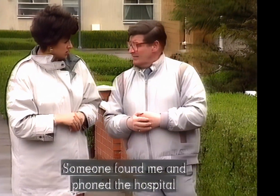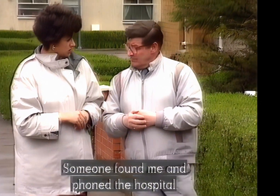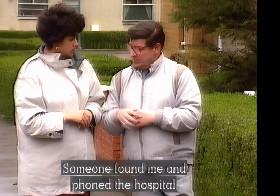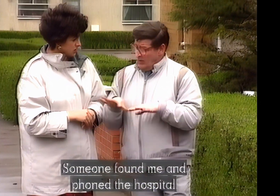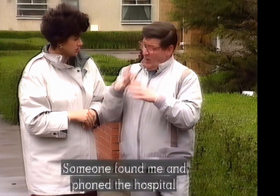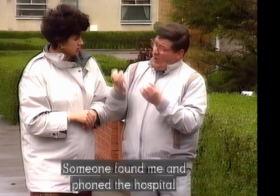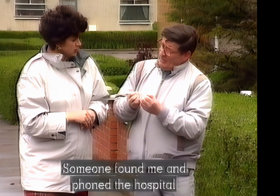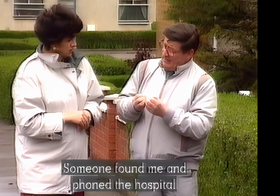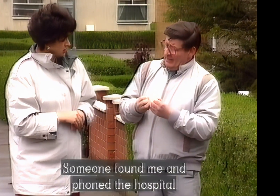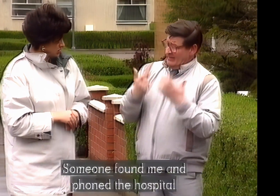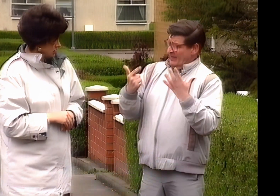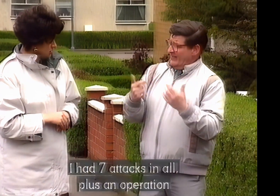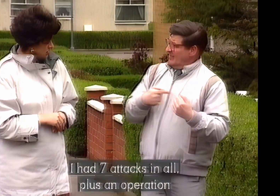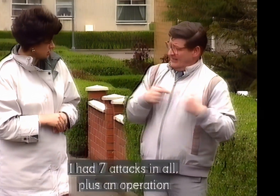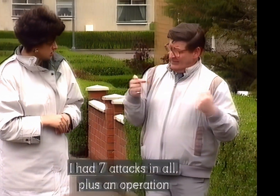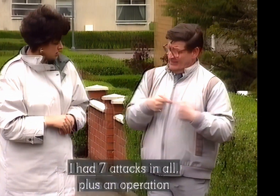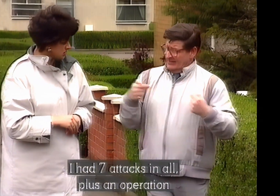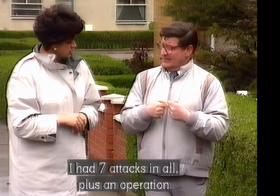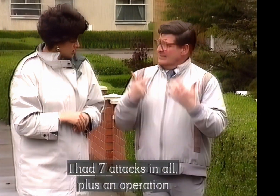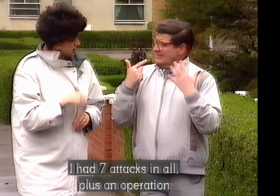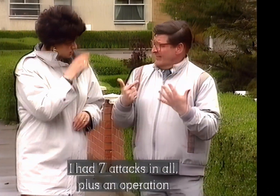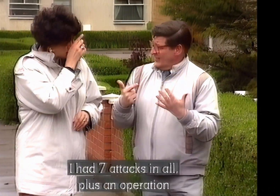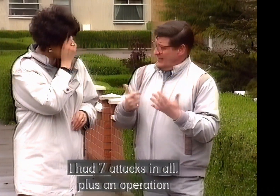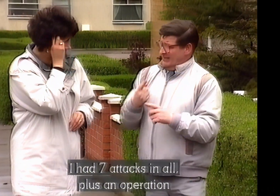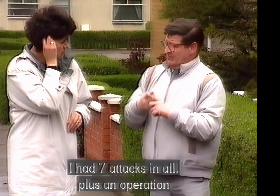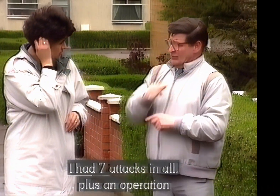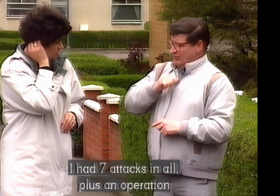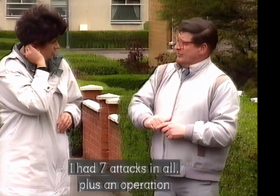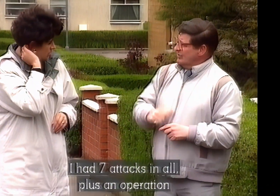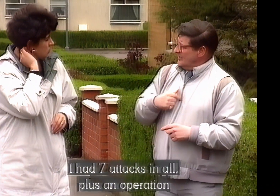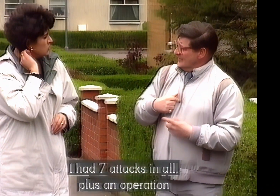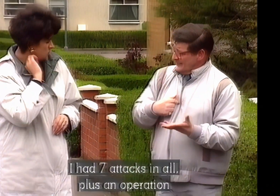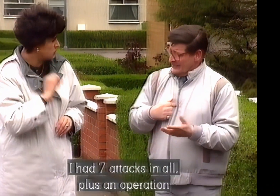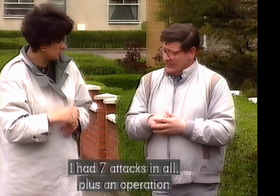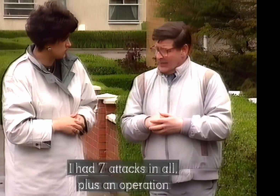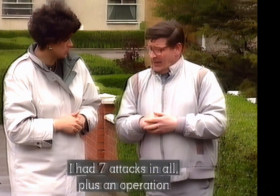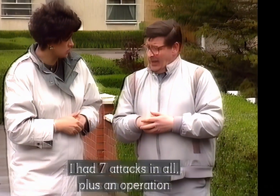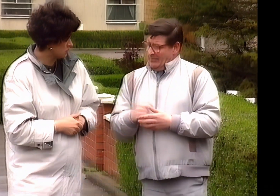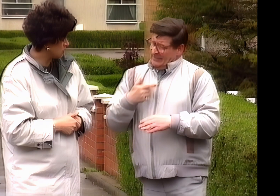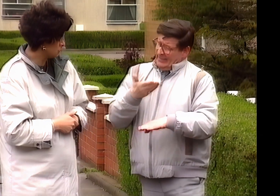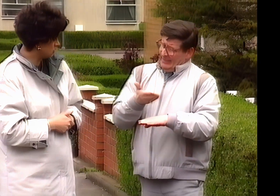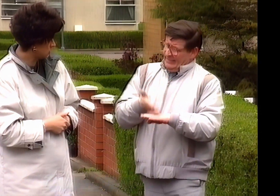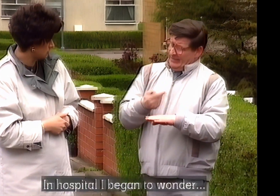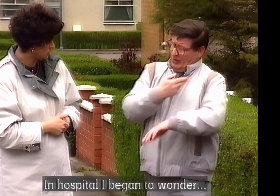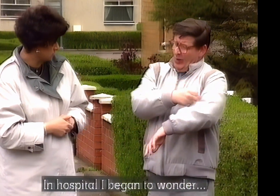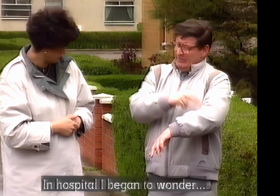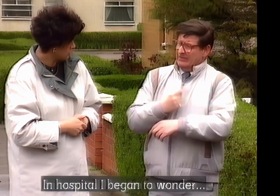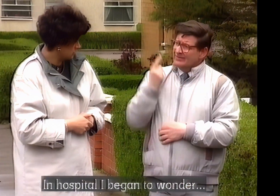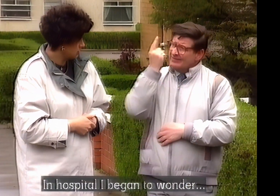hospital. I had 7 attacks in all, plus an operation. As I laid in hospital,